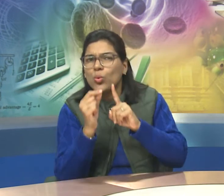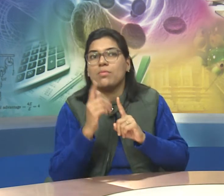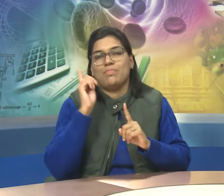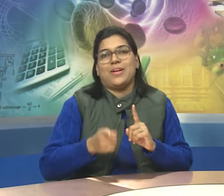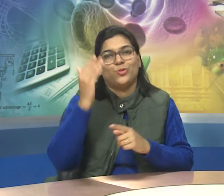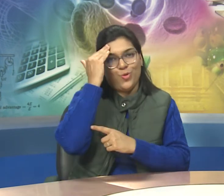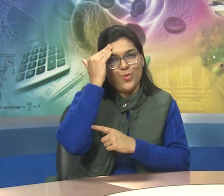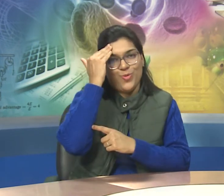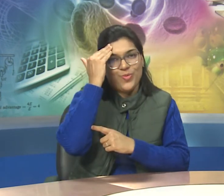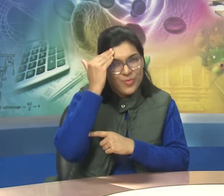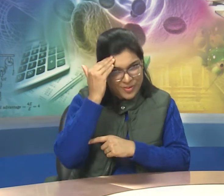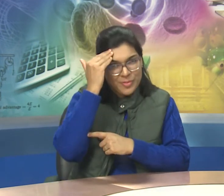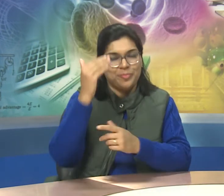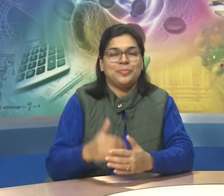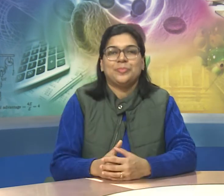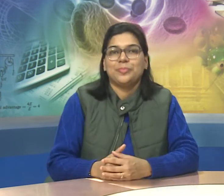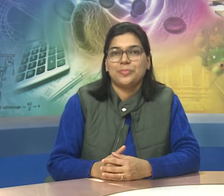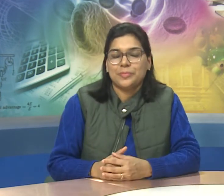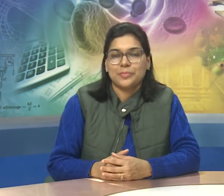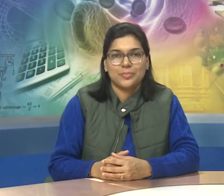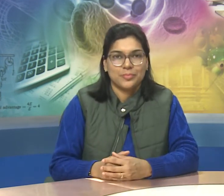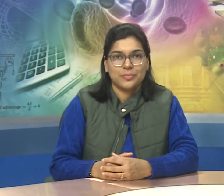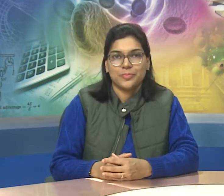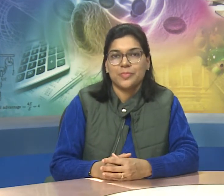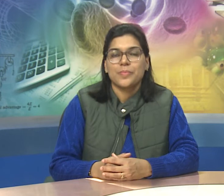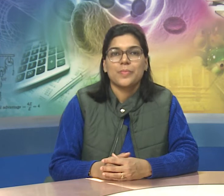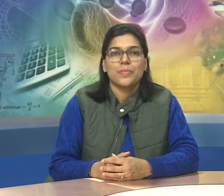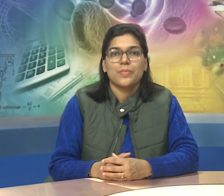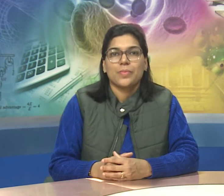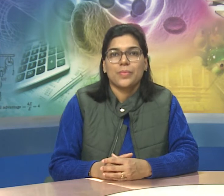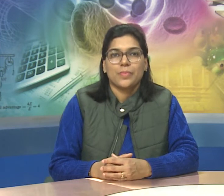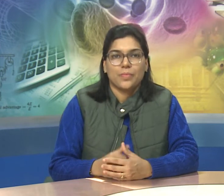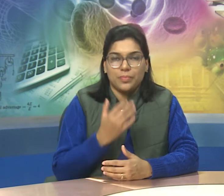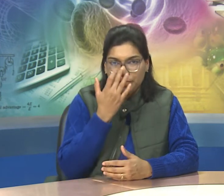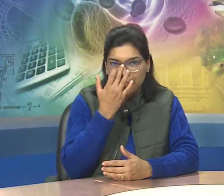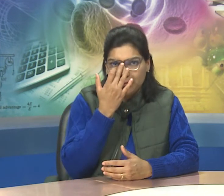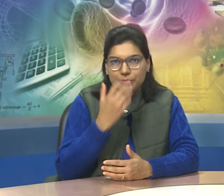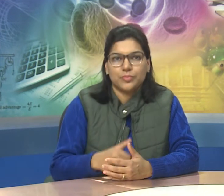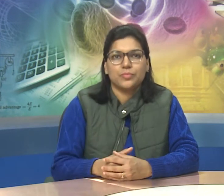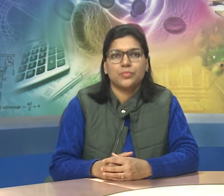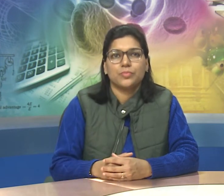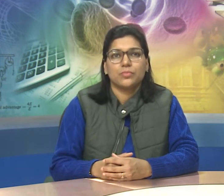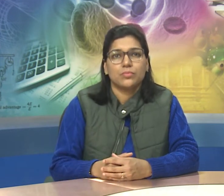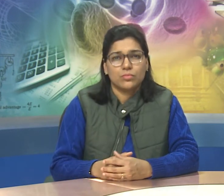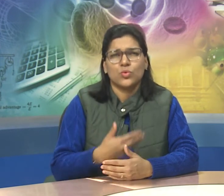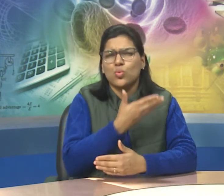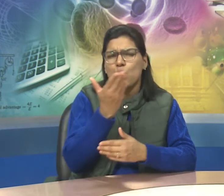We should be discreet in its use.